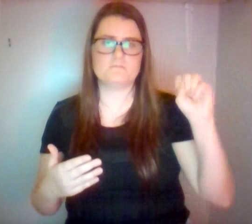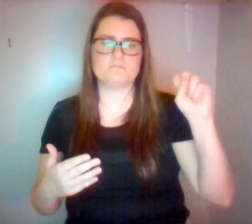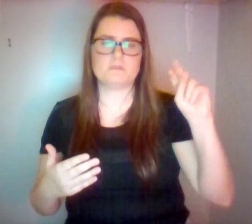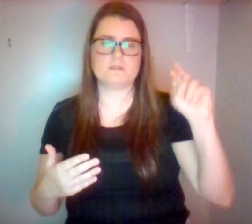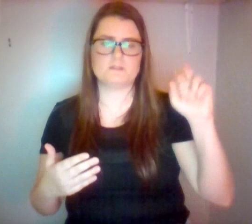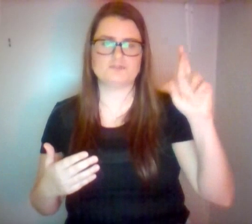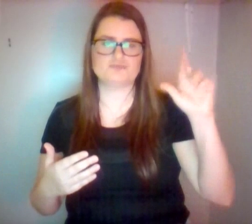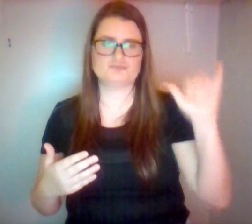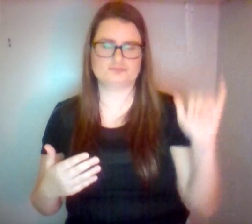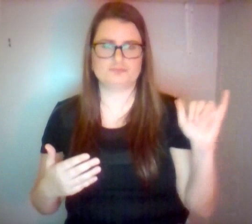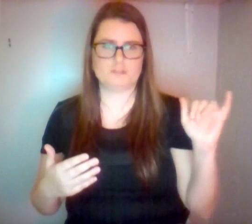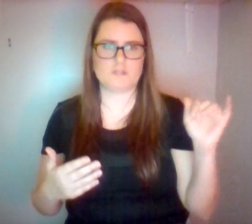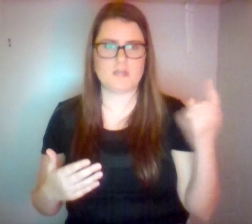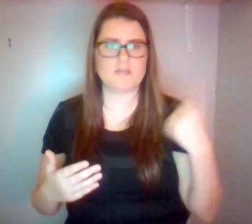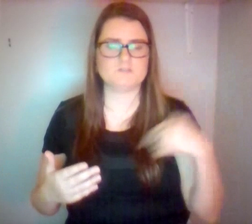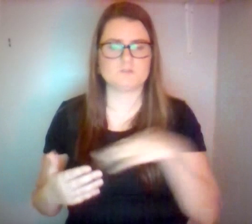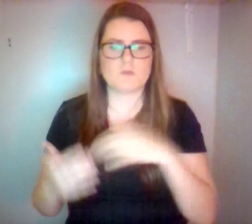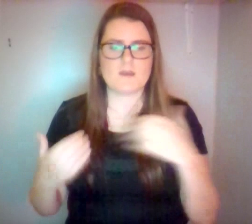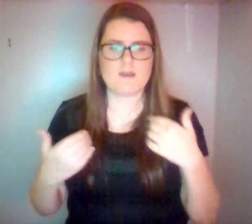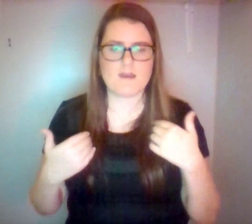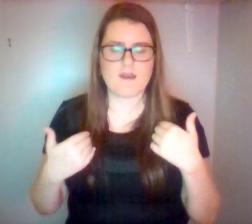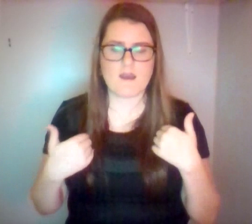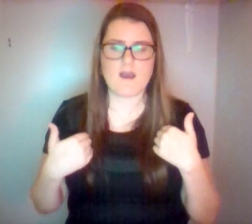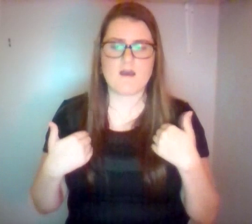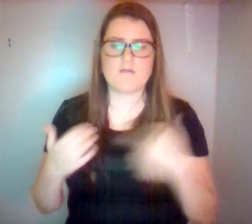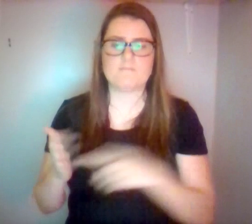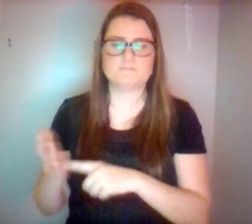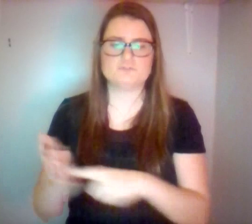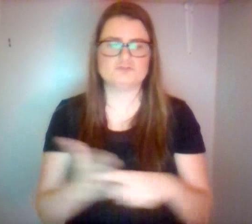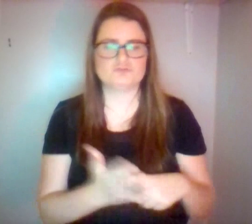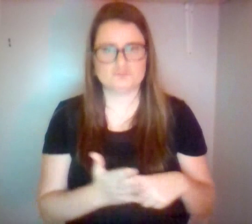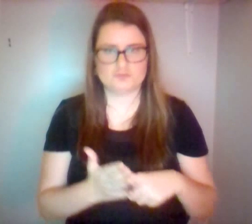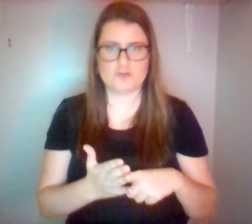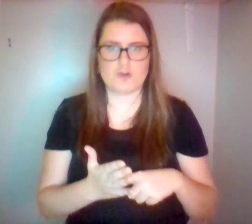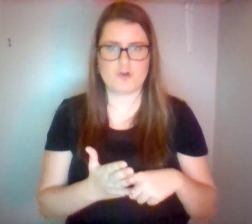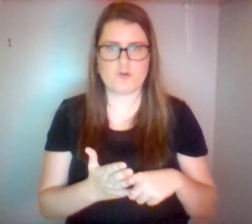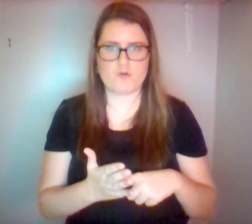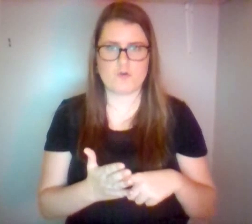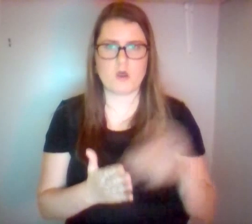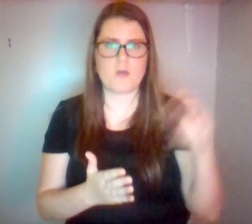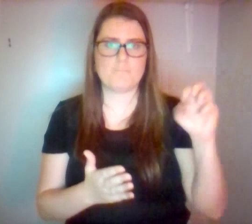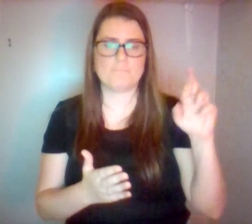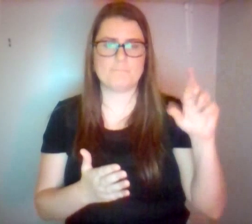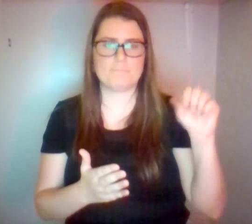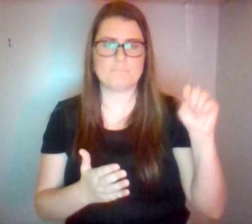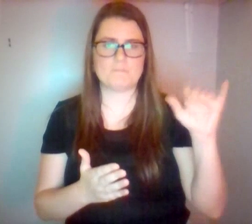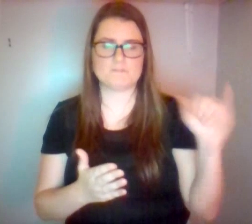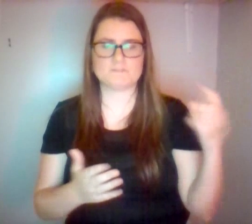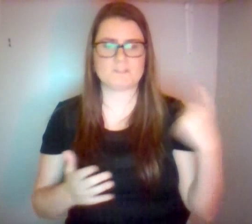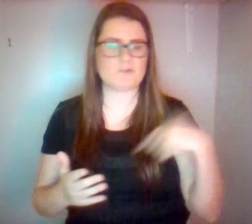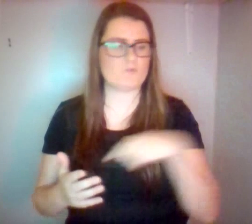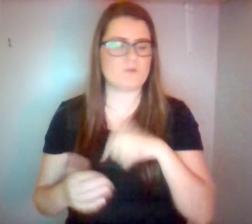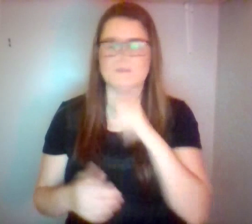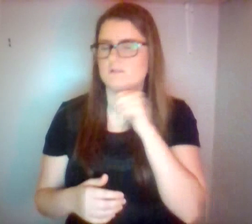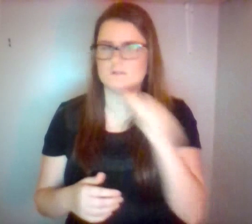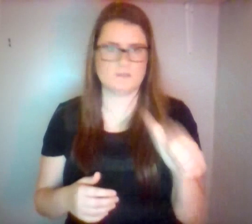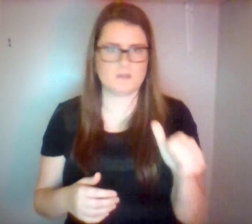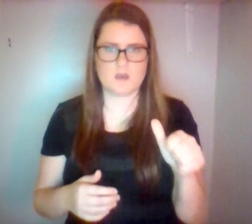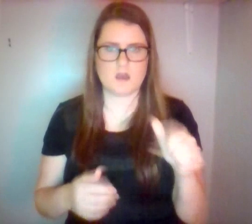as we have been shown mercy, we do not lose heart. The as, he said,